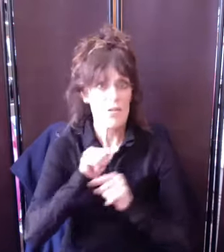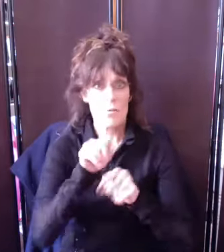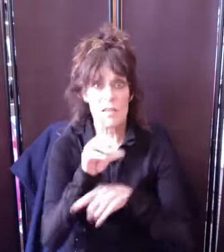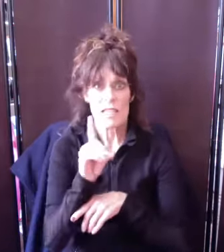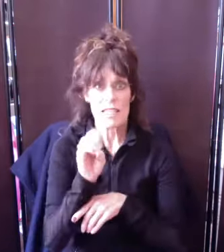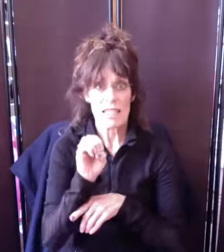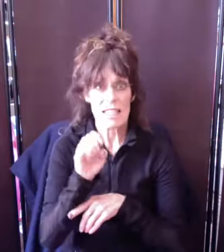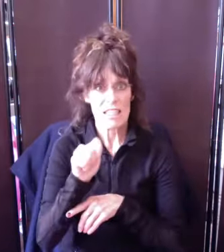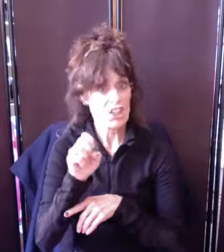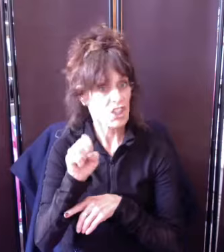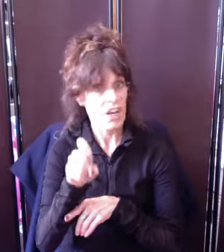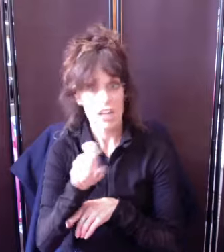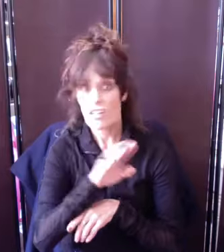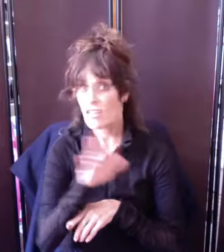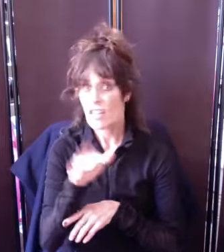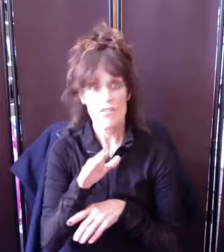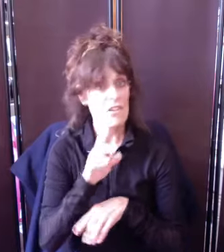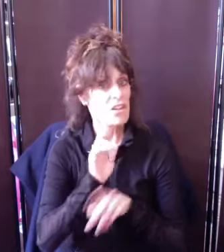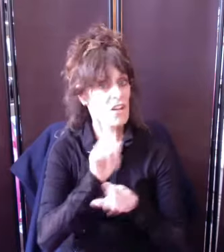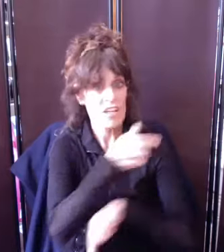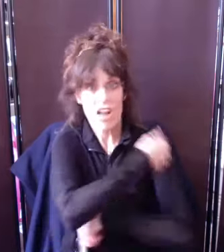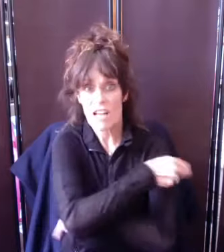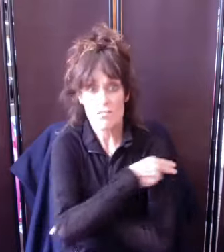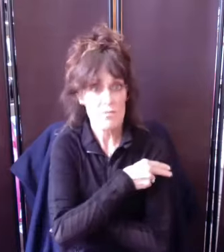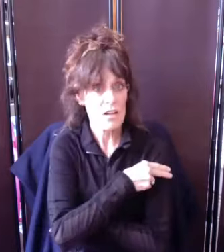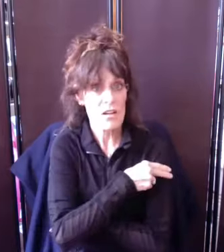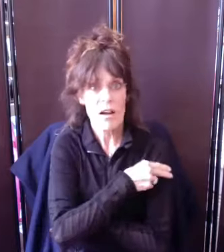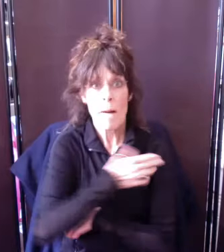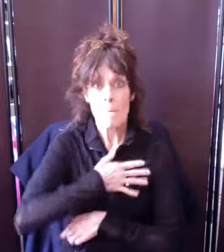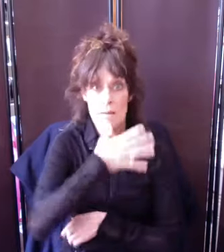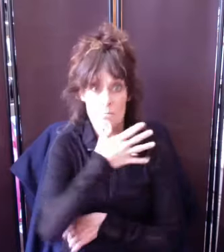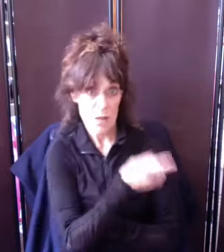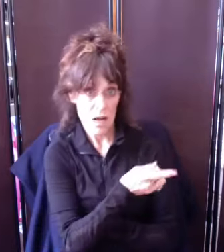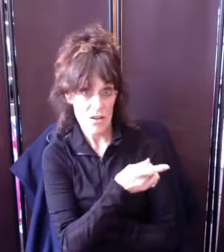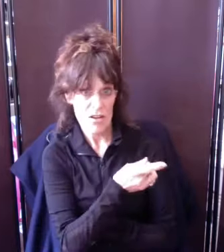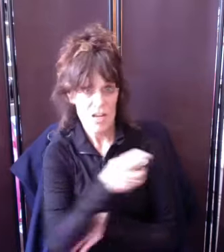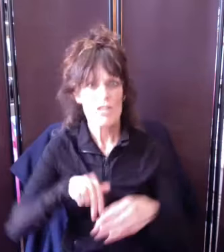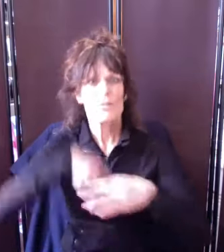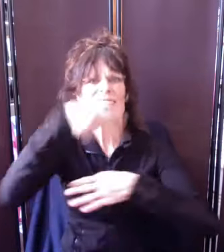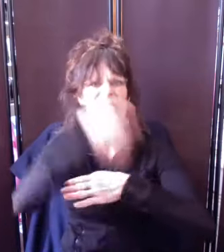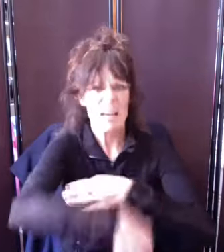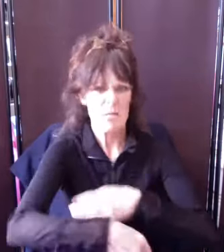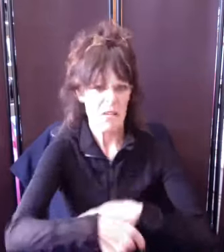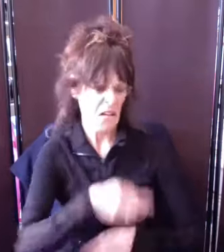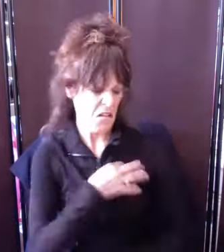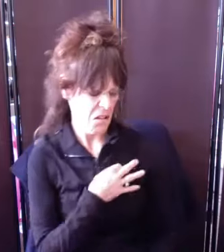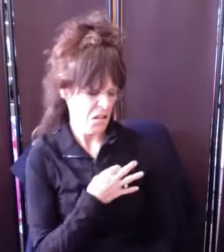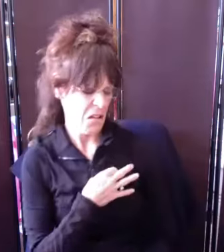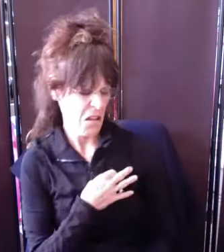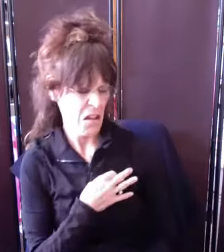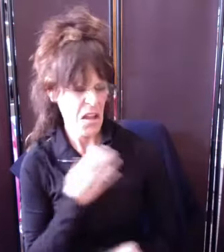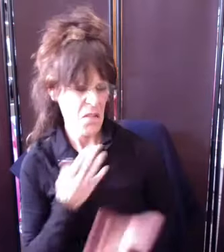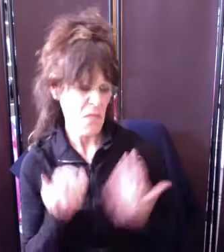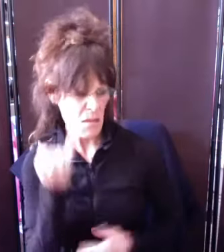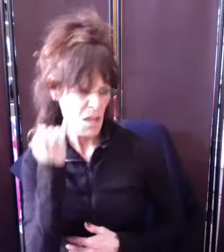never gotten medical attention. My mother was the type who would step over me with disgust and say, maybe if you suffer enough, you